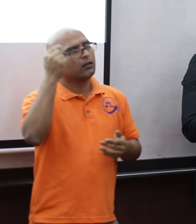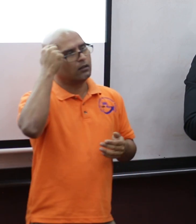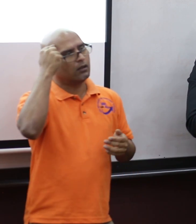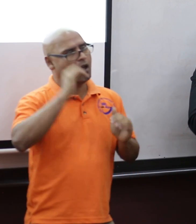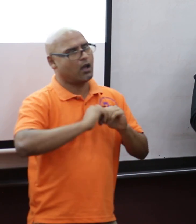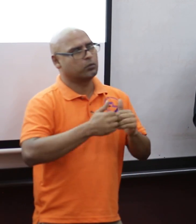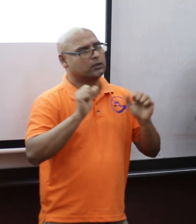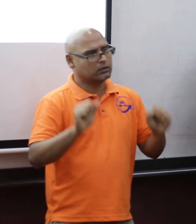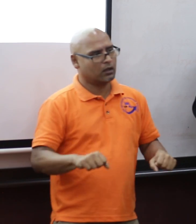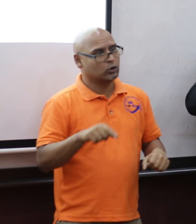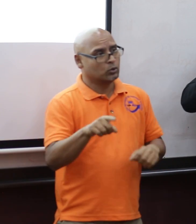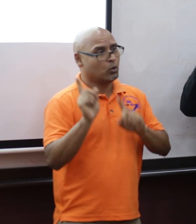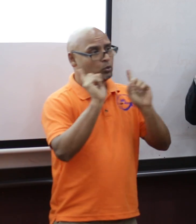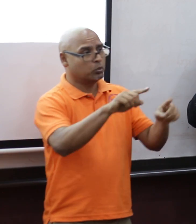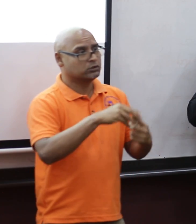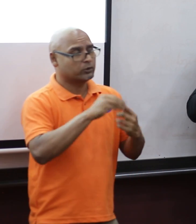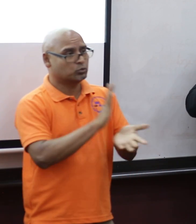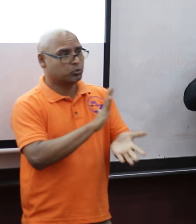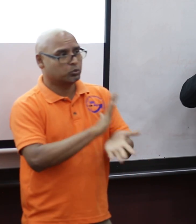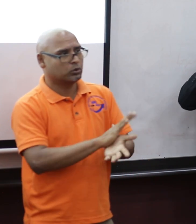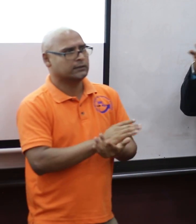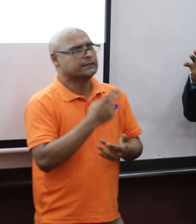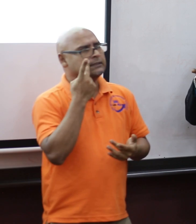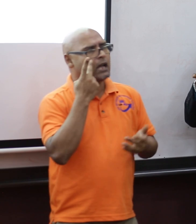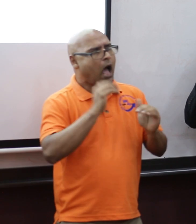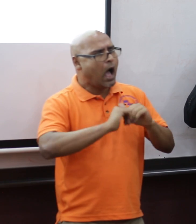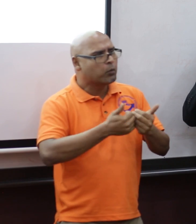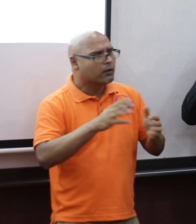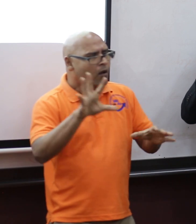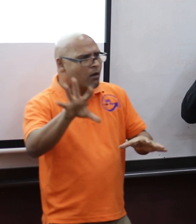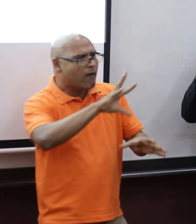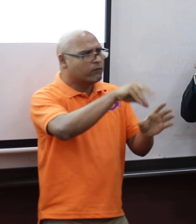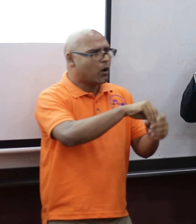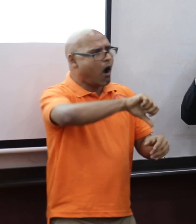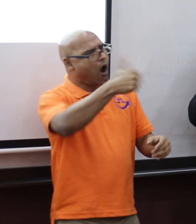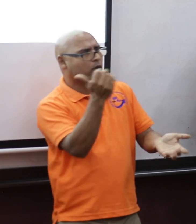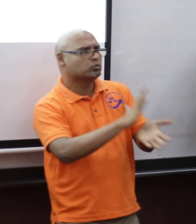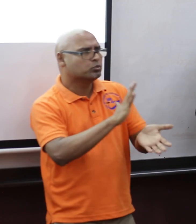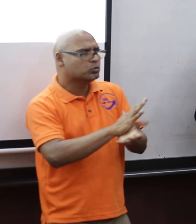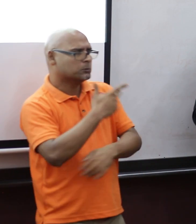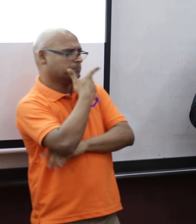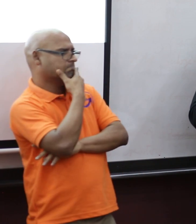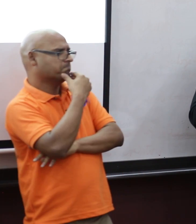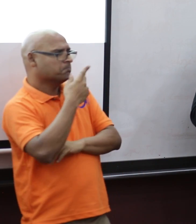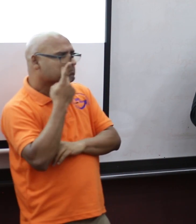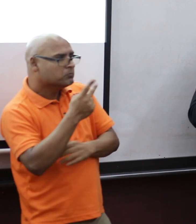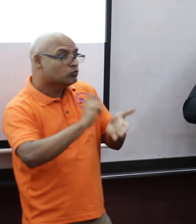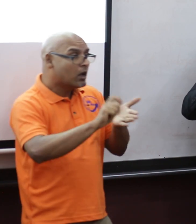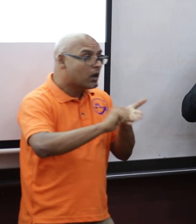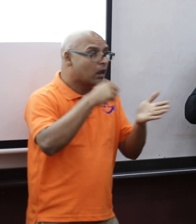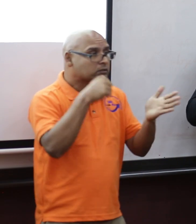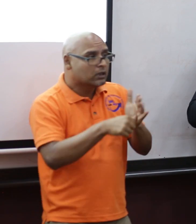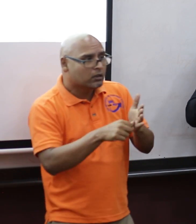integrated? We can write to the other schools, children without disabilities, and allow them to come to that school and spend a day.